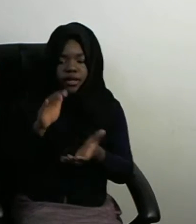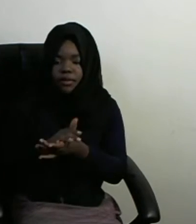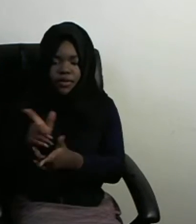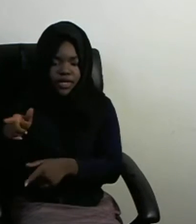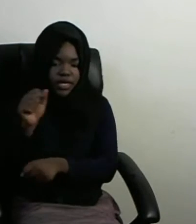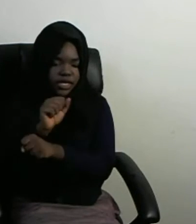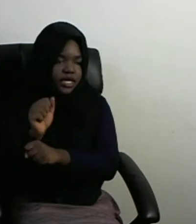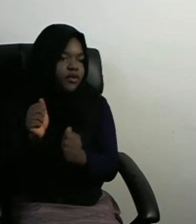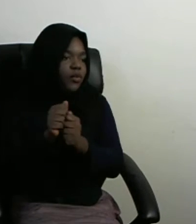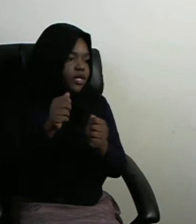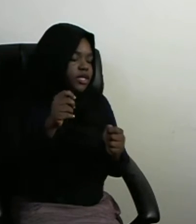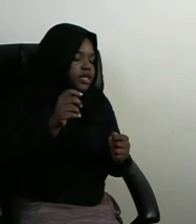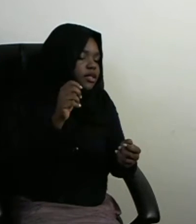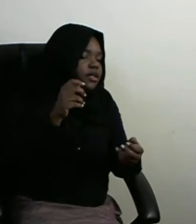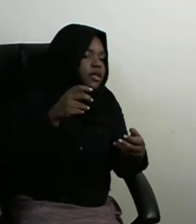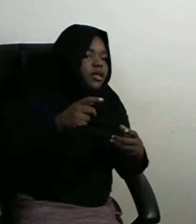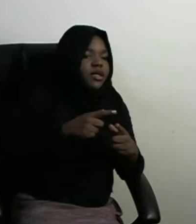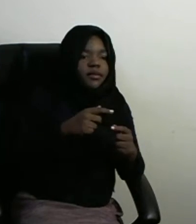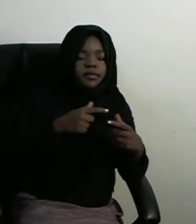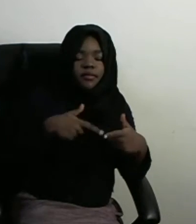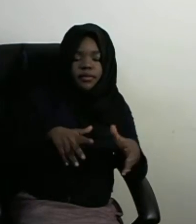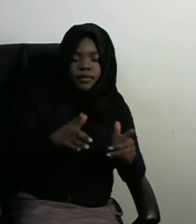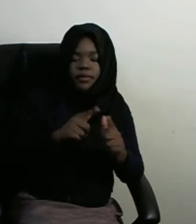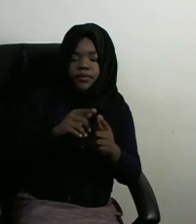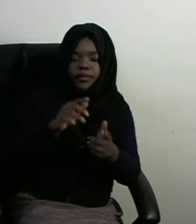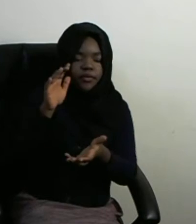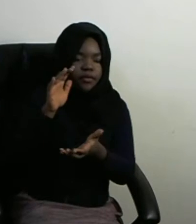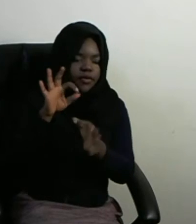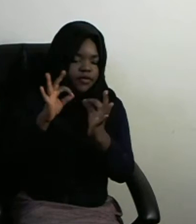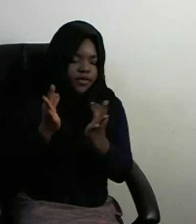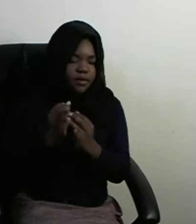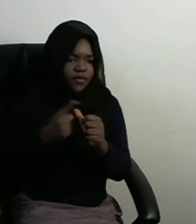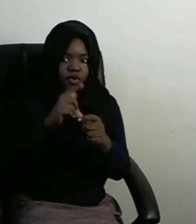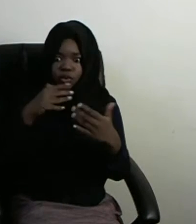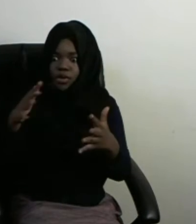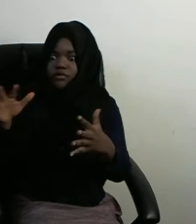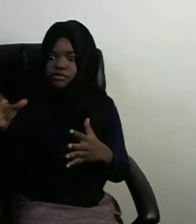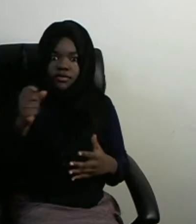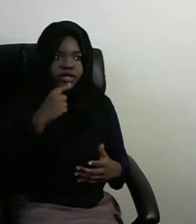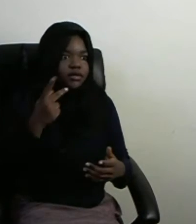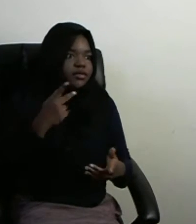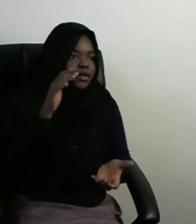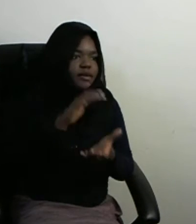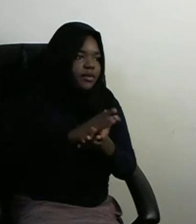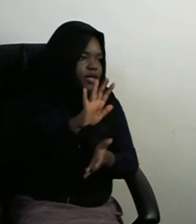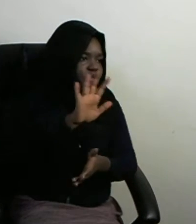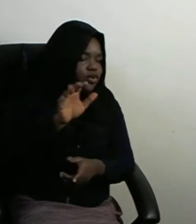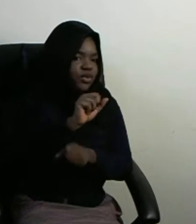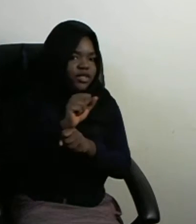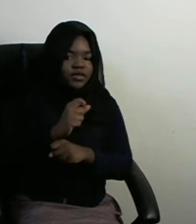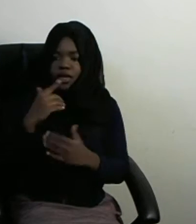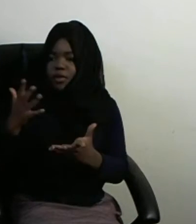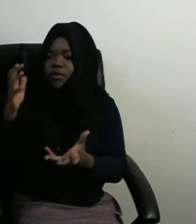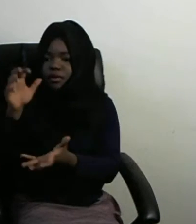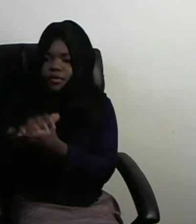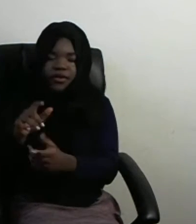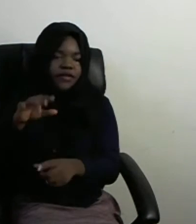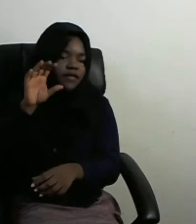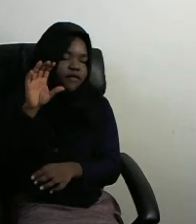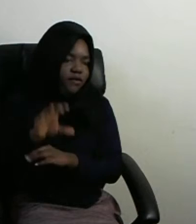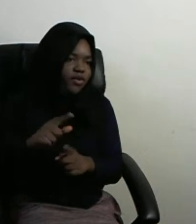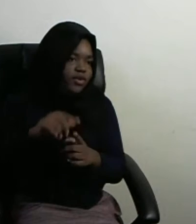the permission of their family. So don't just capture her because she is your slave and force